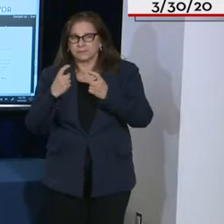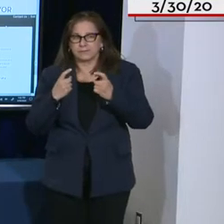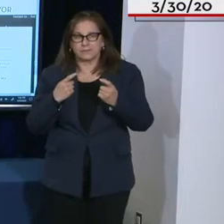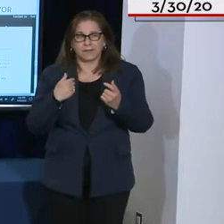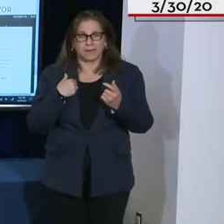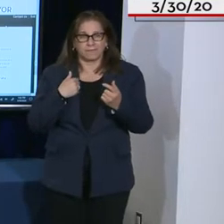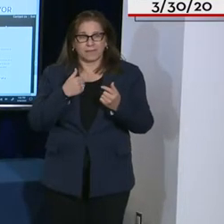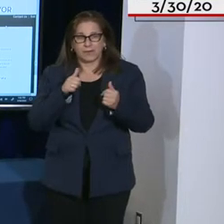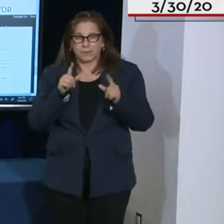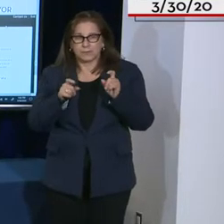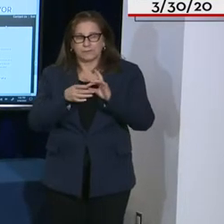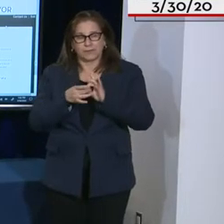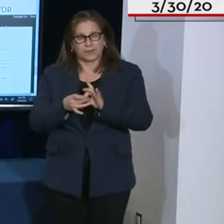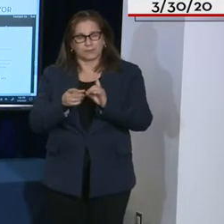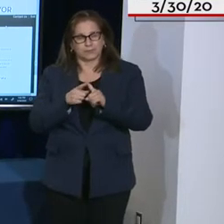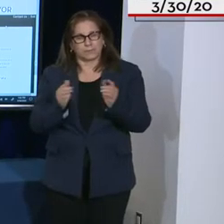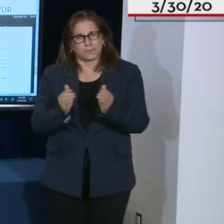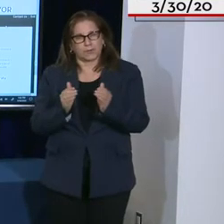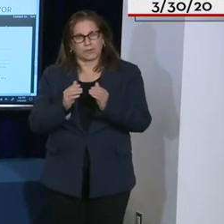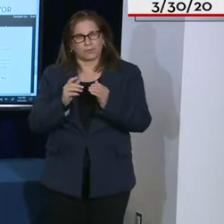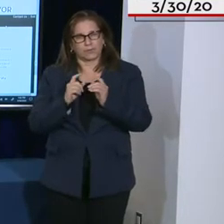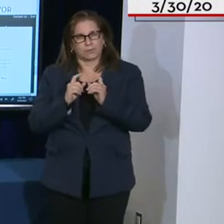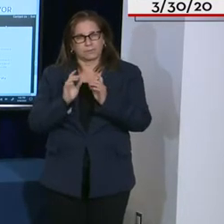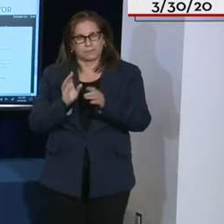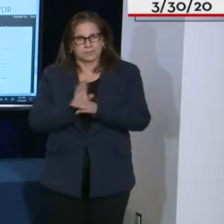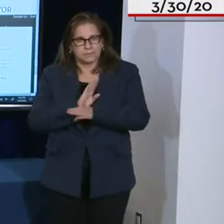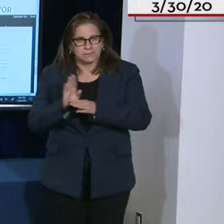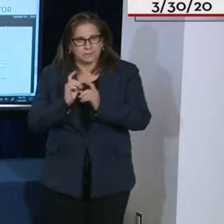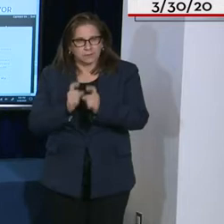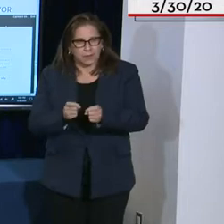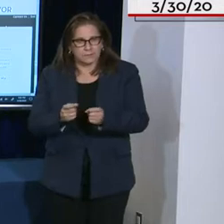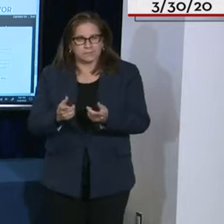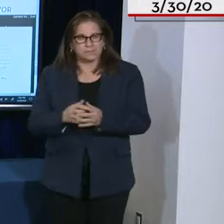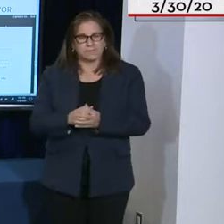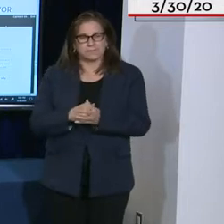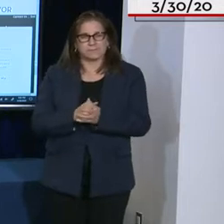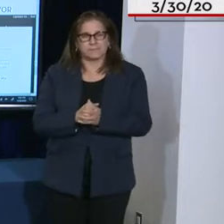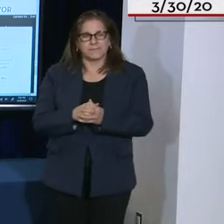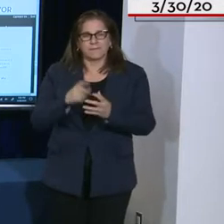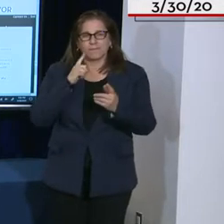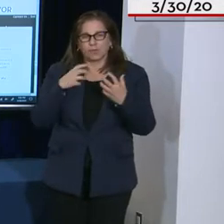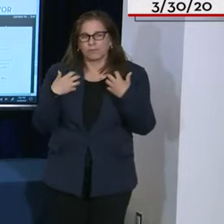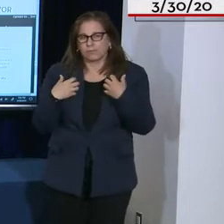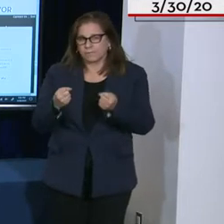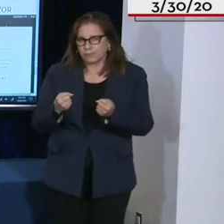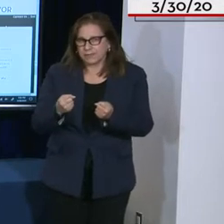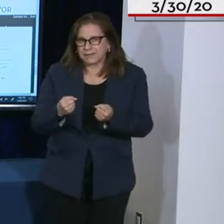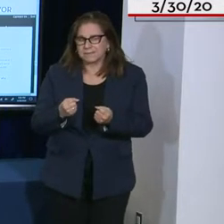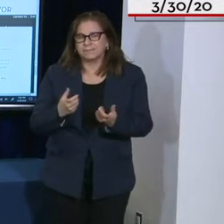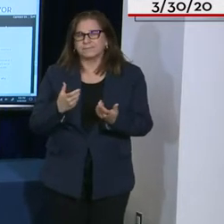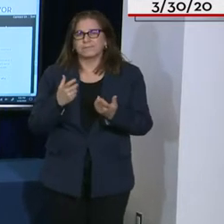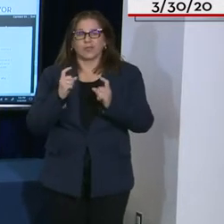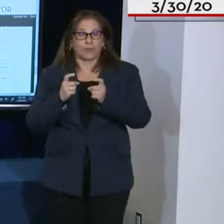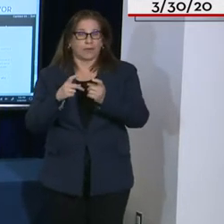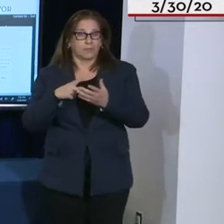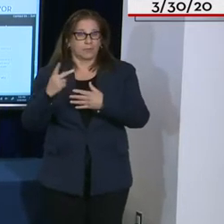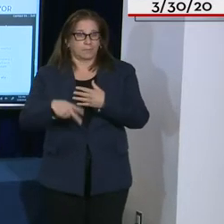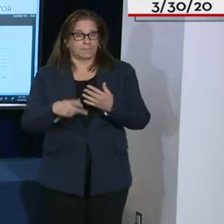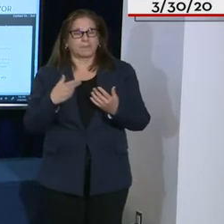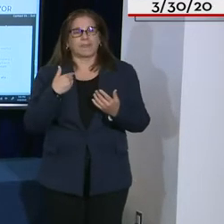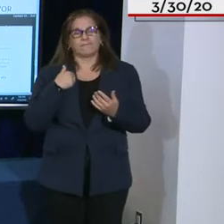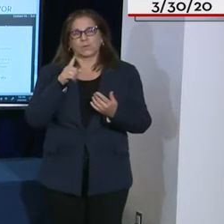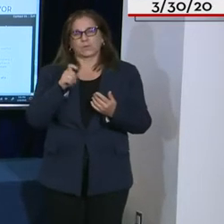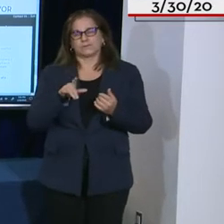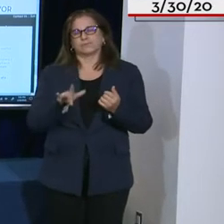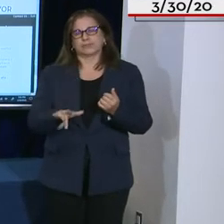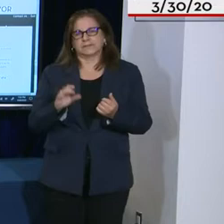small businesses, that's the District of Columbia Small Business Recovery Micro Grant Program, press 0, or you can ask